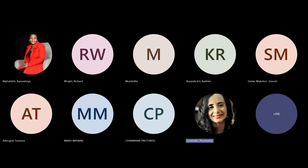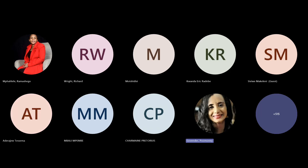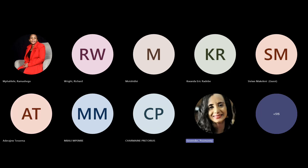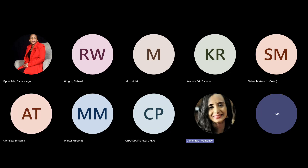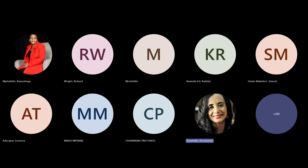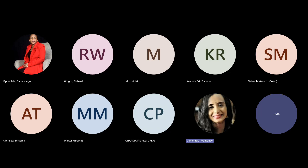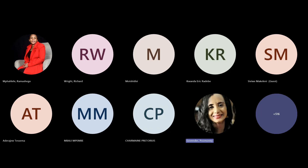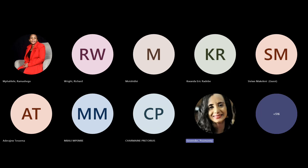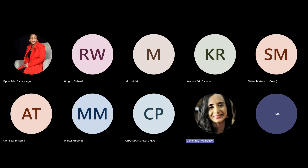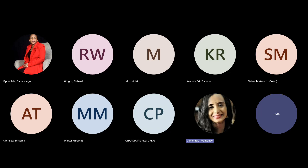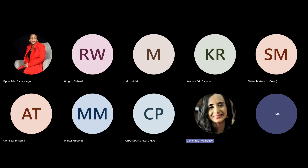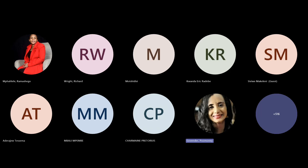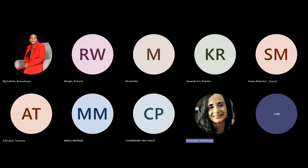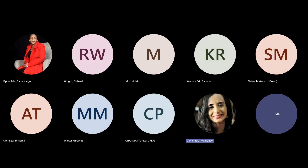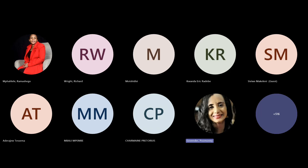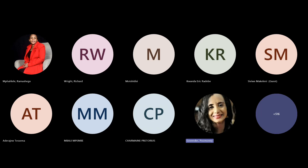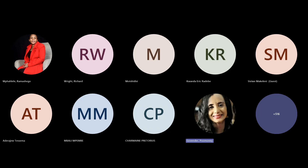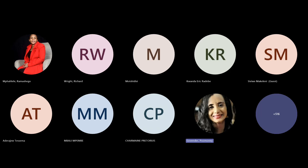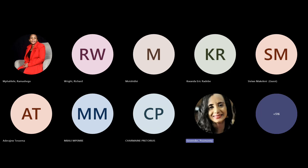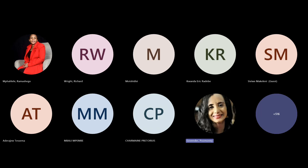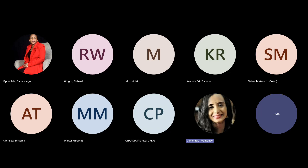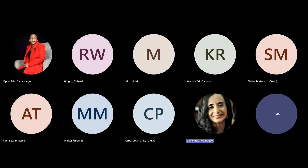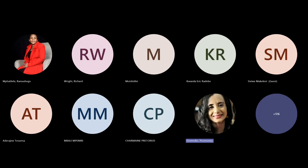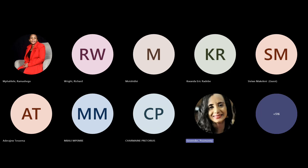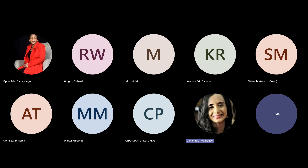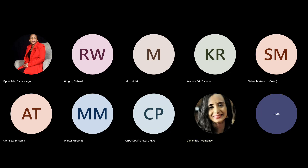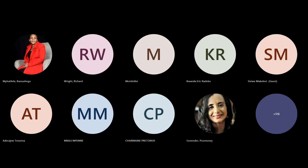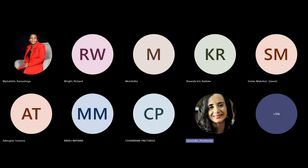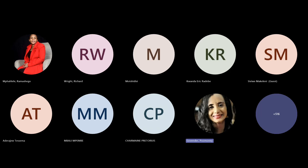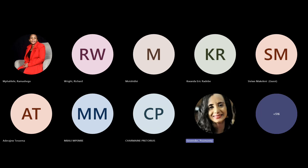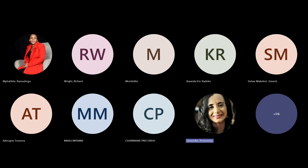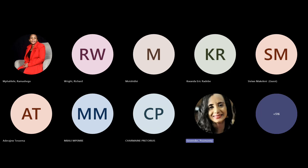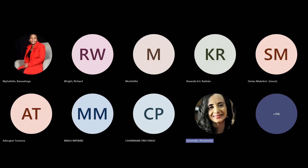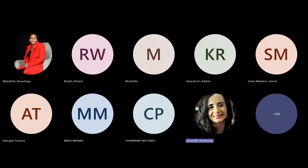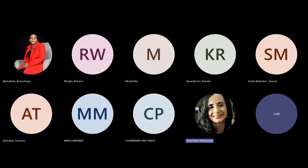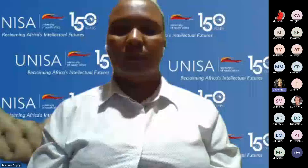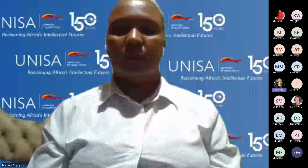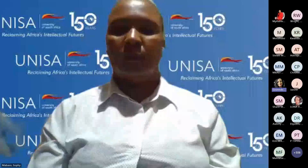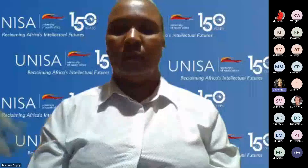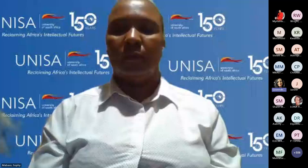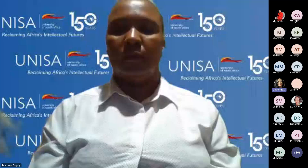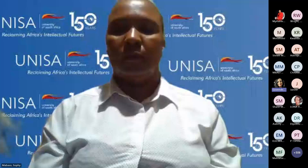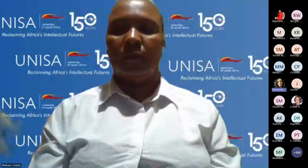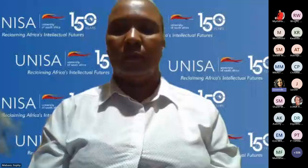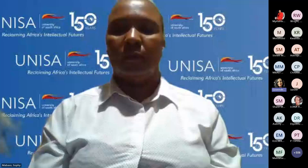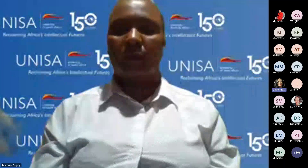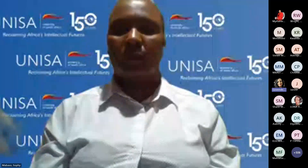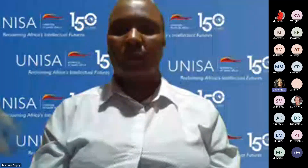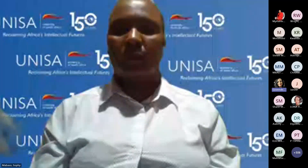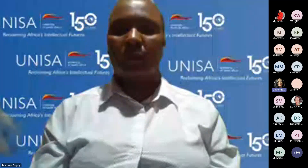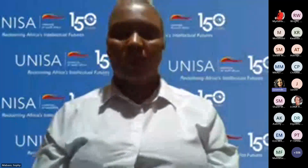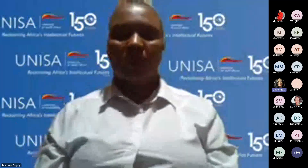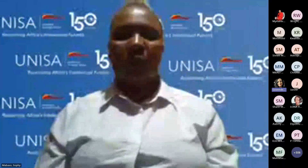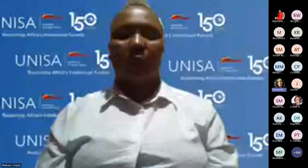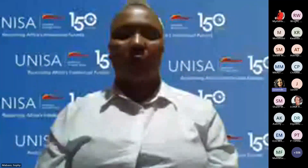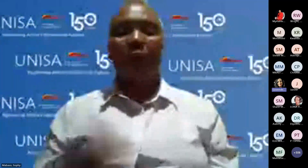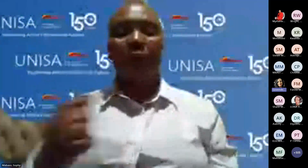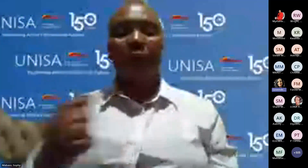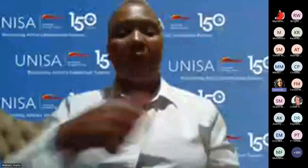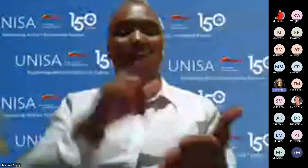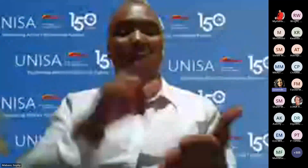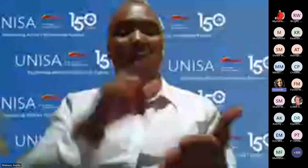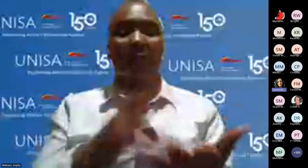the study material, regurgitating answers. So it's all application type of questions. And if you do have application type of